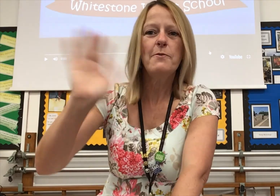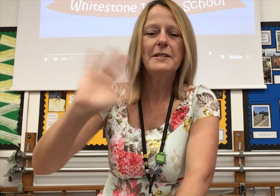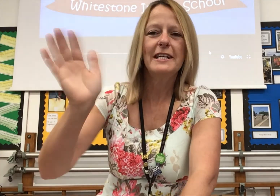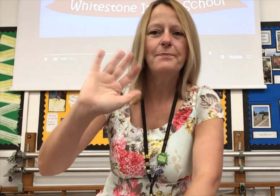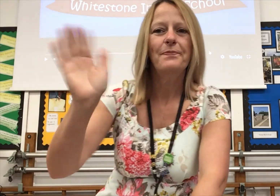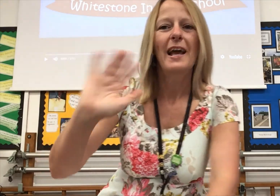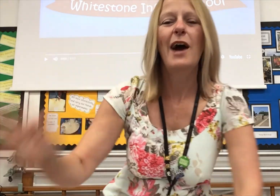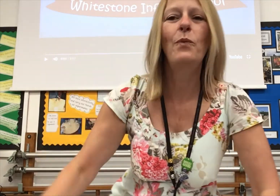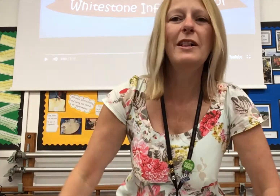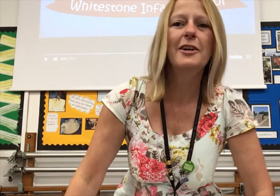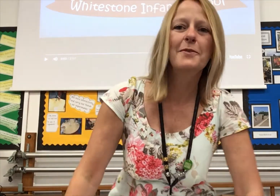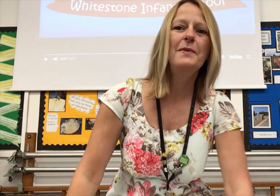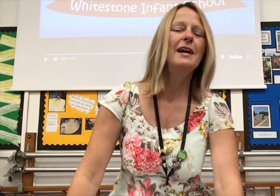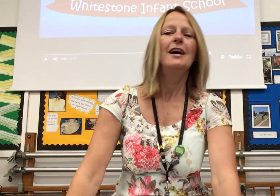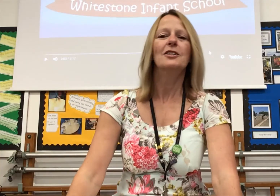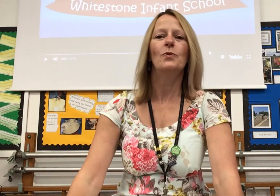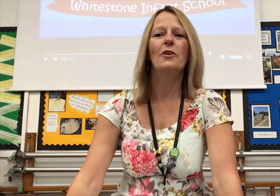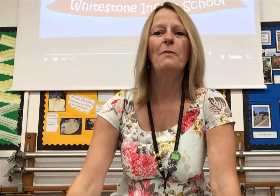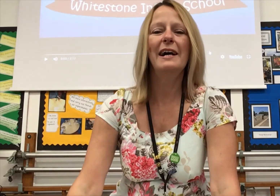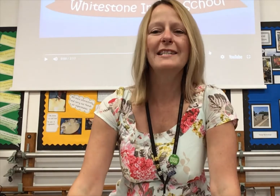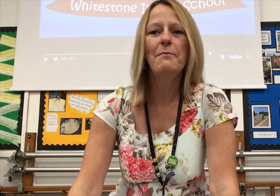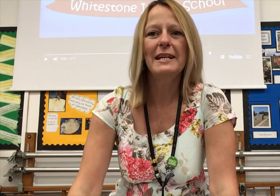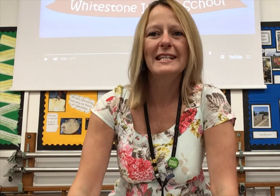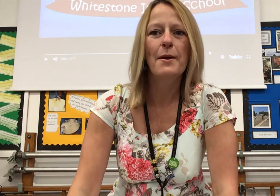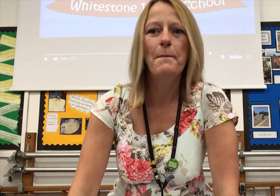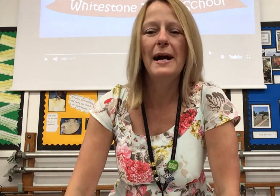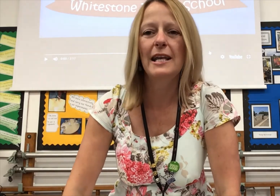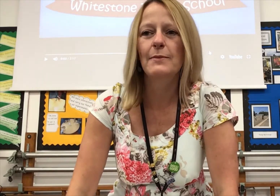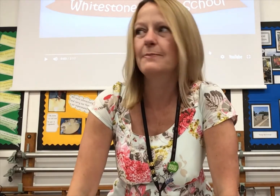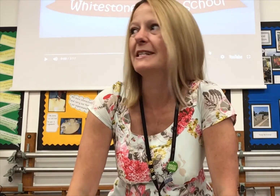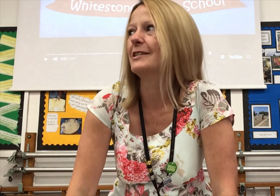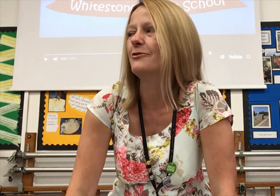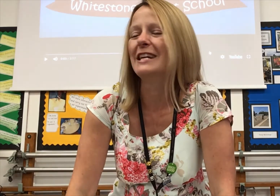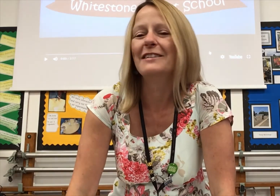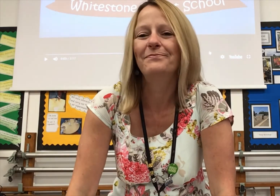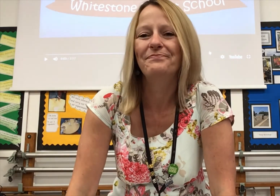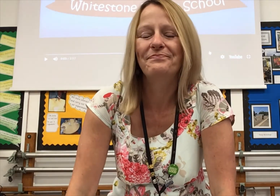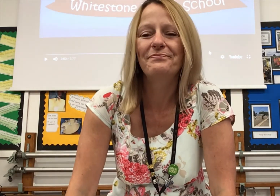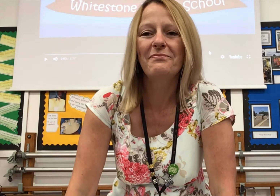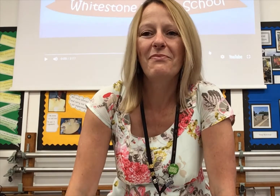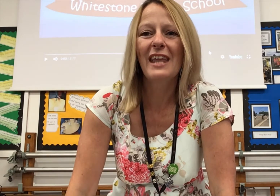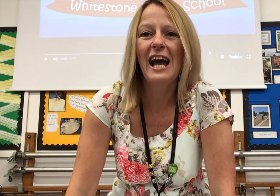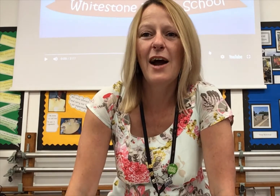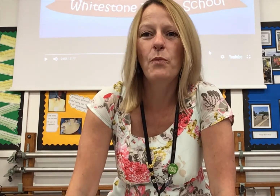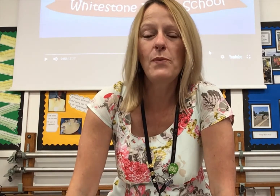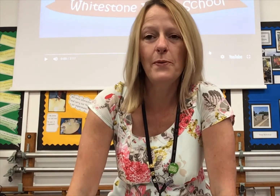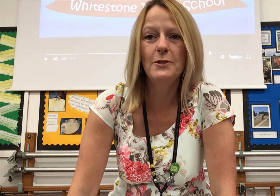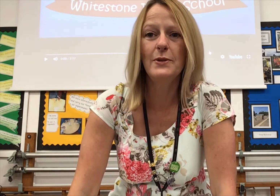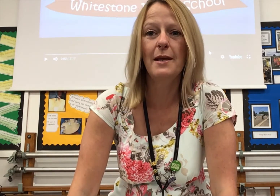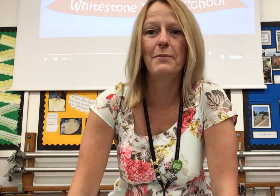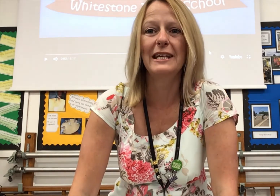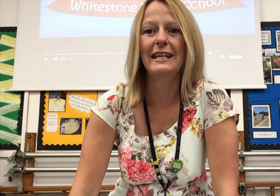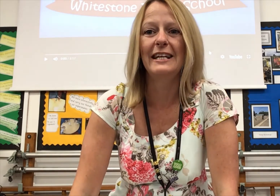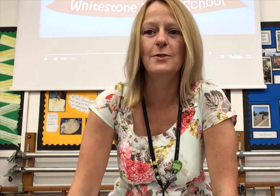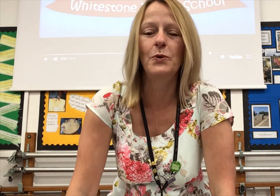everybody, and welcome to one of my assemblies. My name is Mrs. Green, and when we come into assembly each